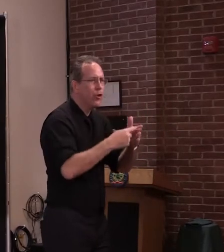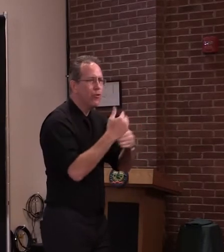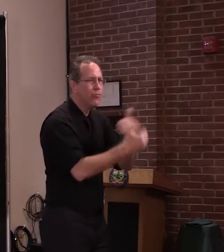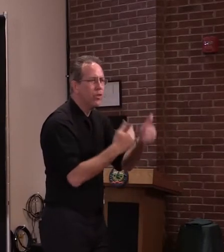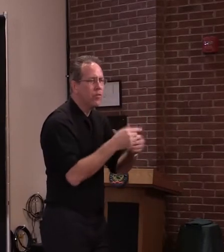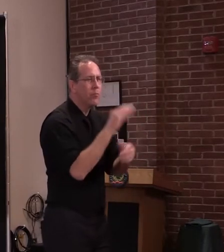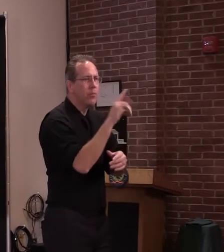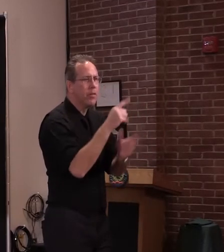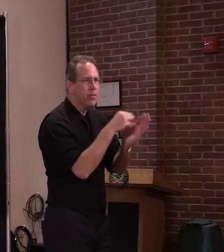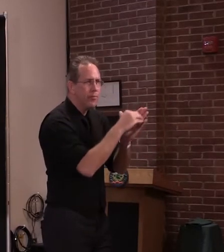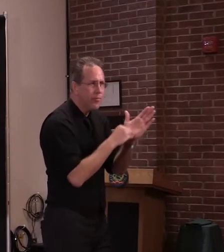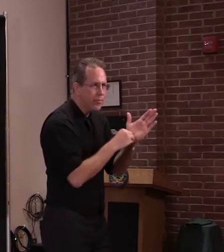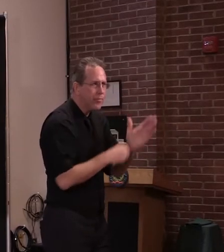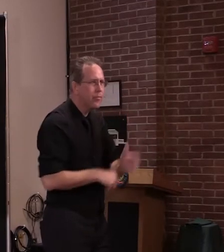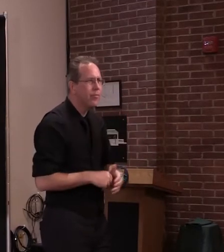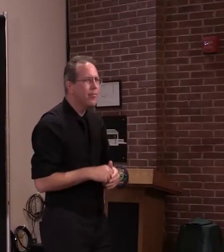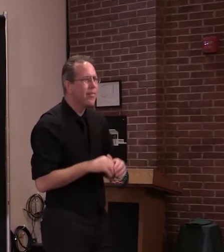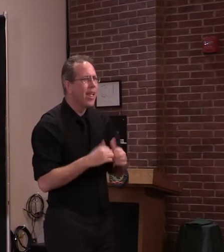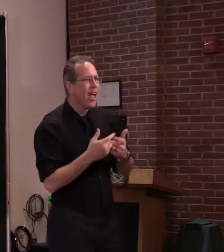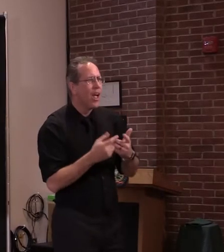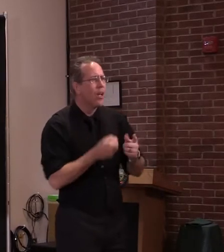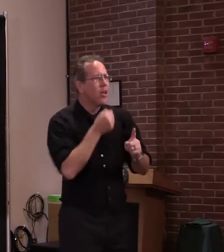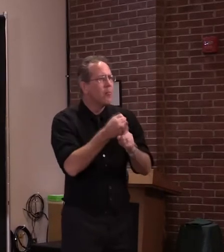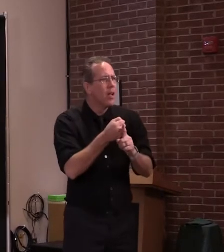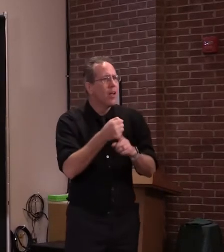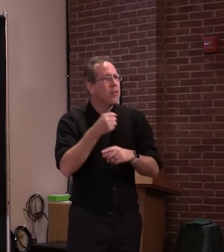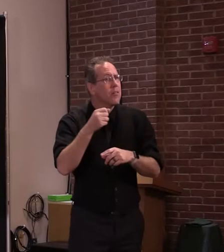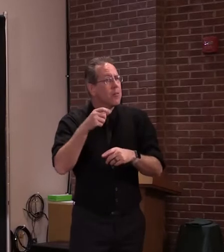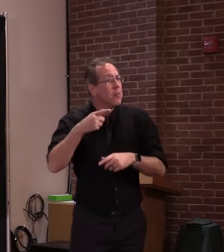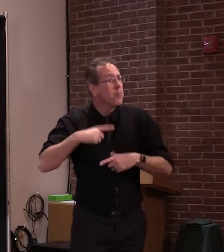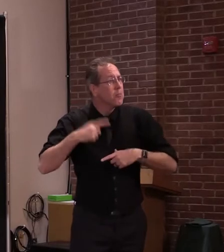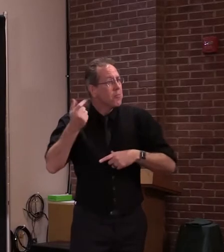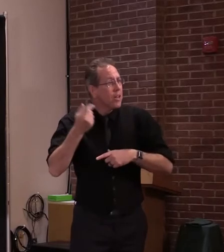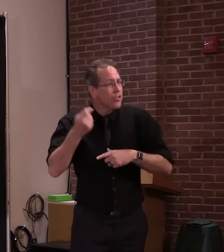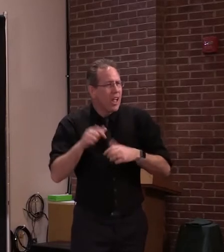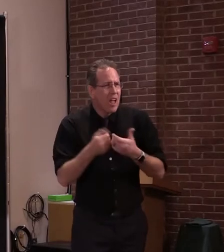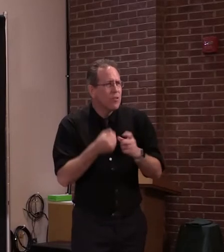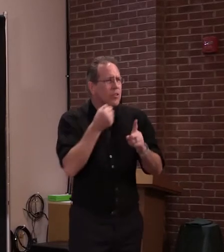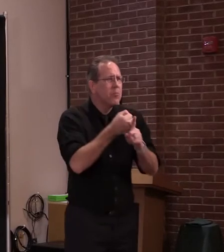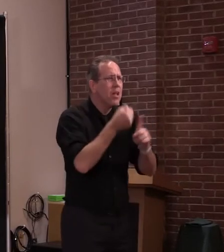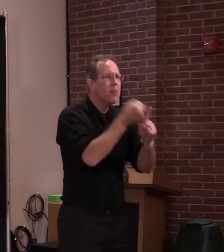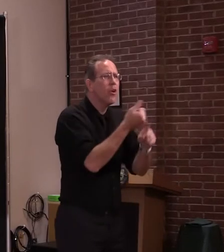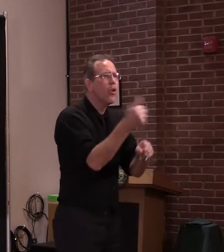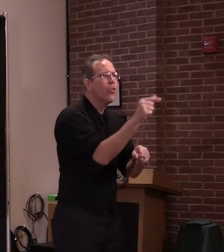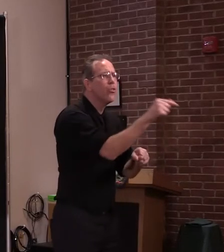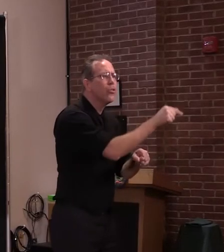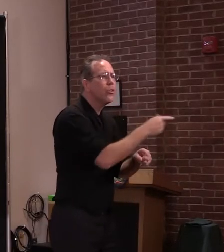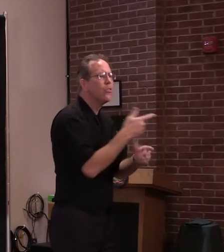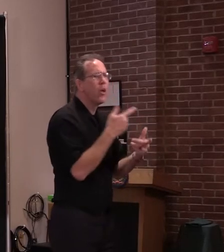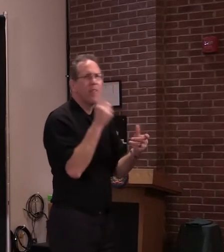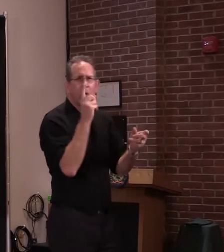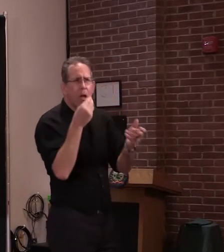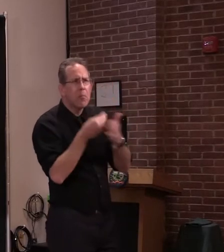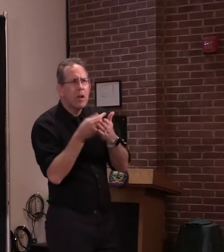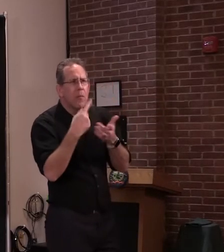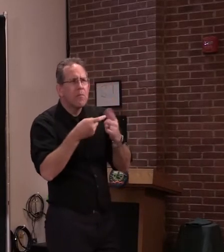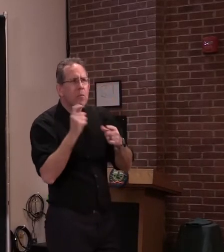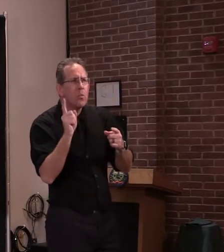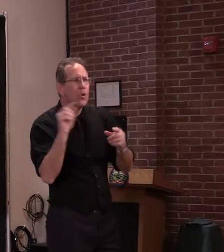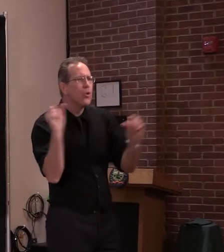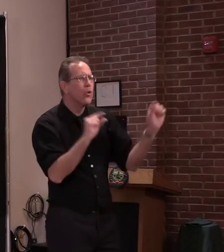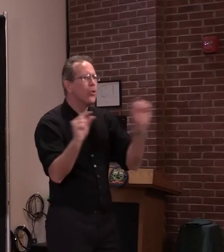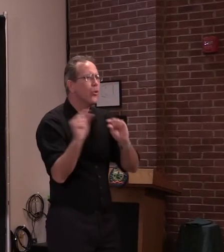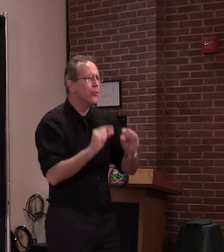what the impact is on the healthcare side, and then where does the money come to fund that? And those are some of the critical questions that still have to be developed.